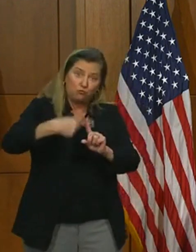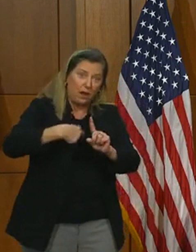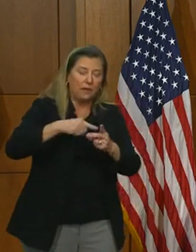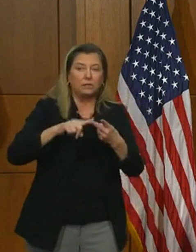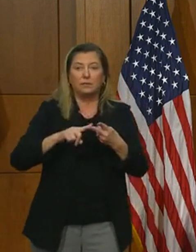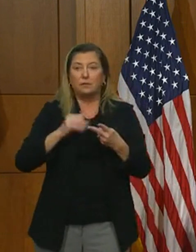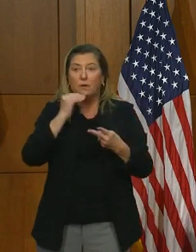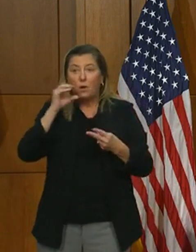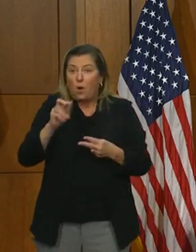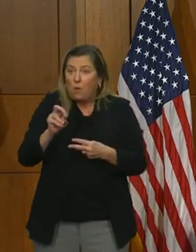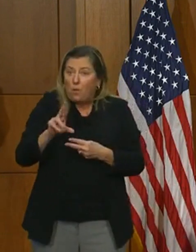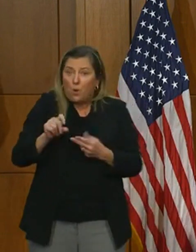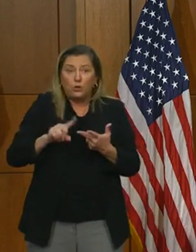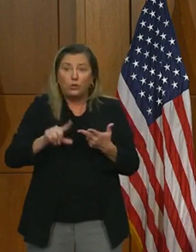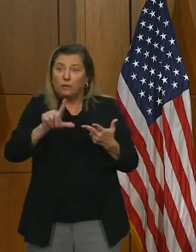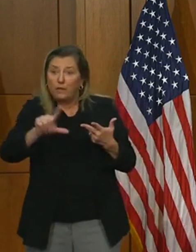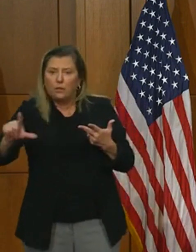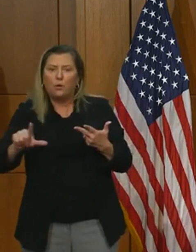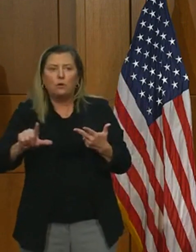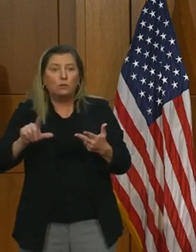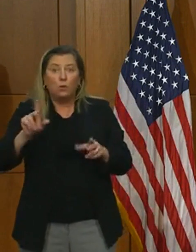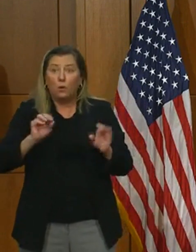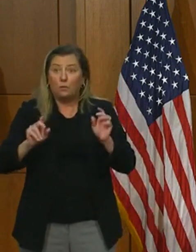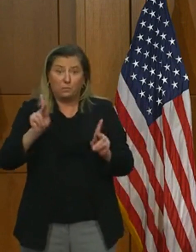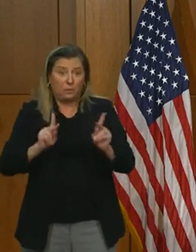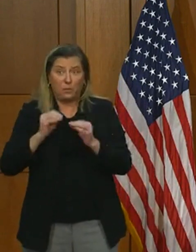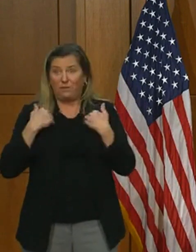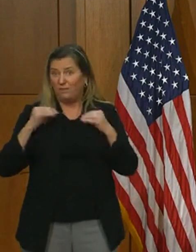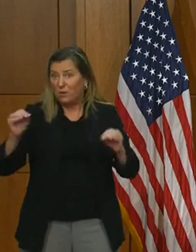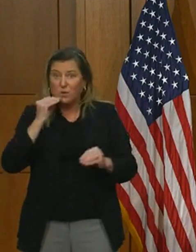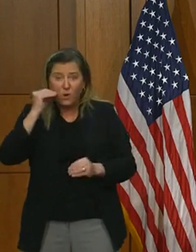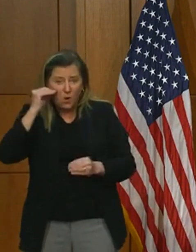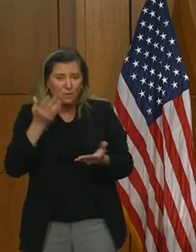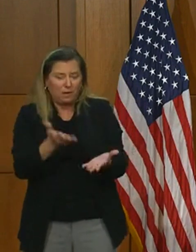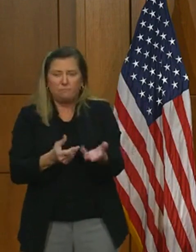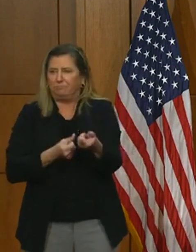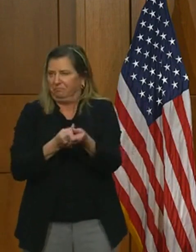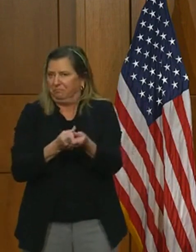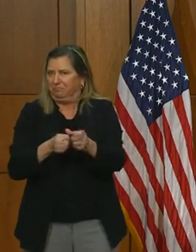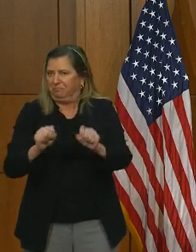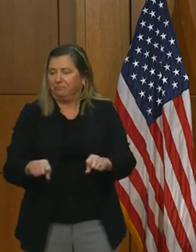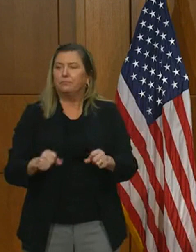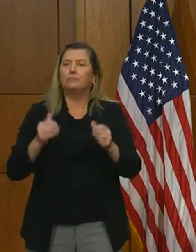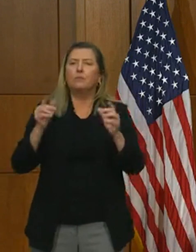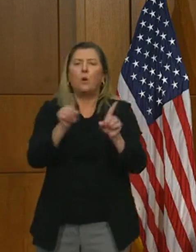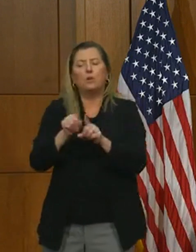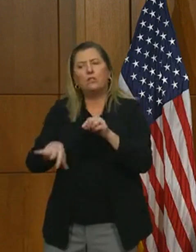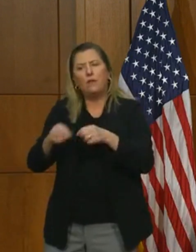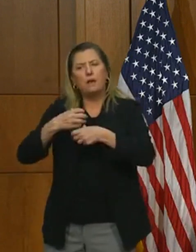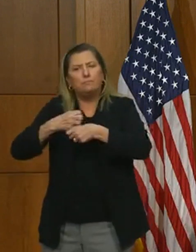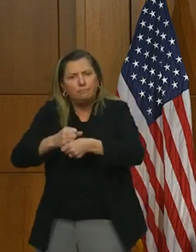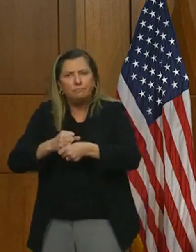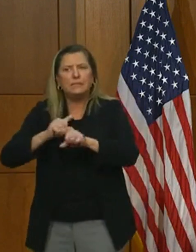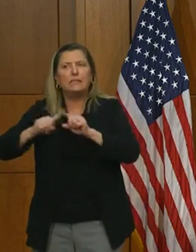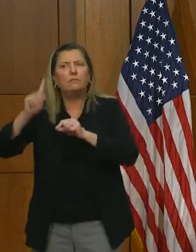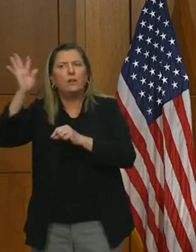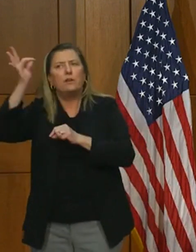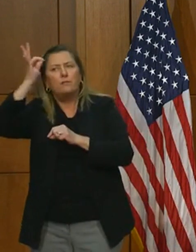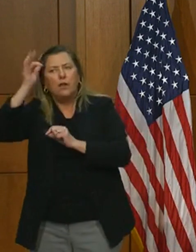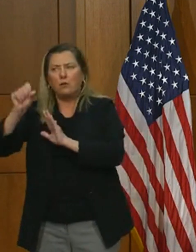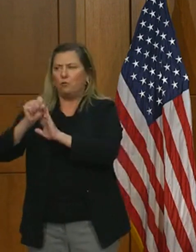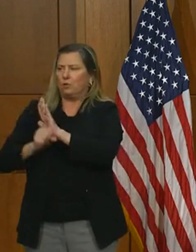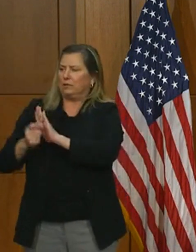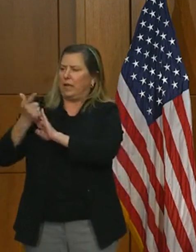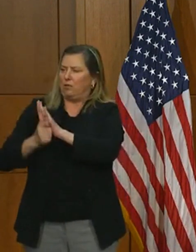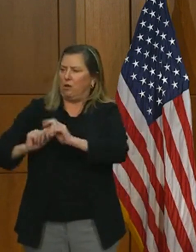and people experiencing homelessness. That site also has a summary of federal and state protections that